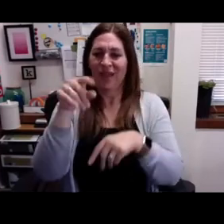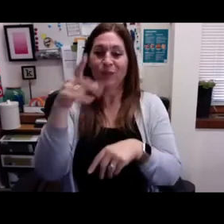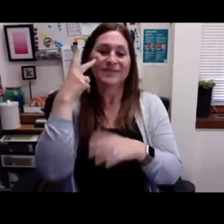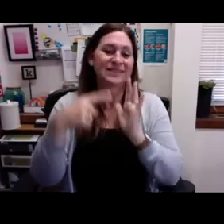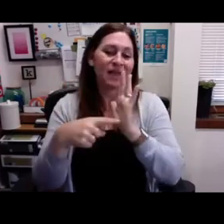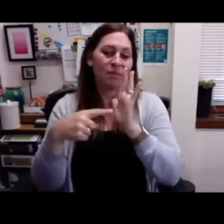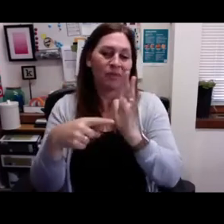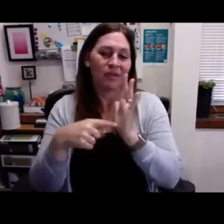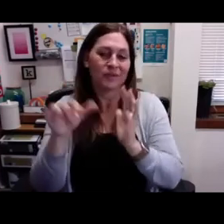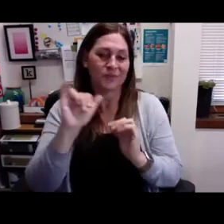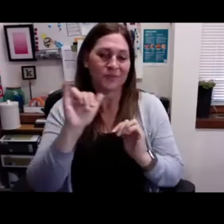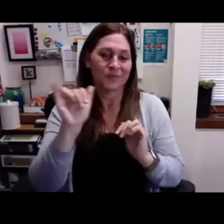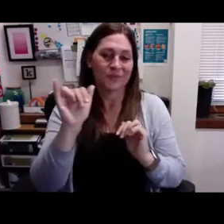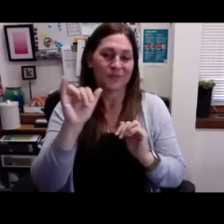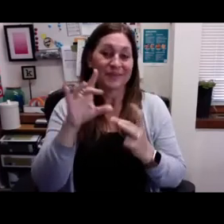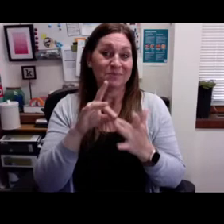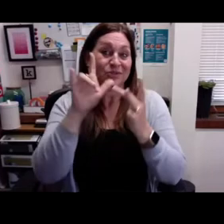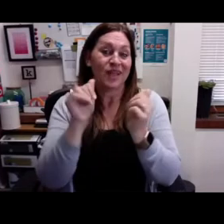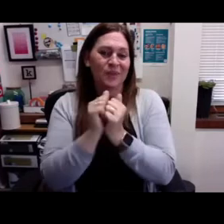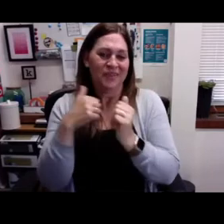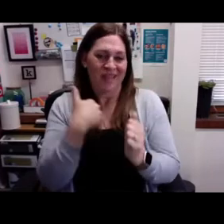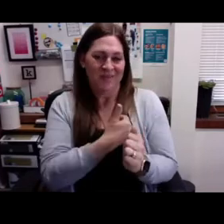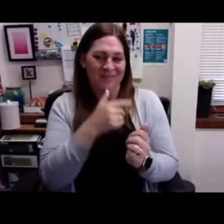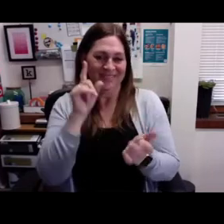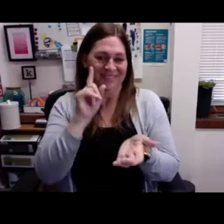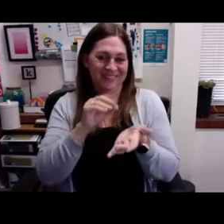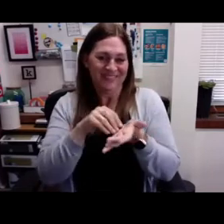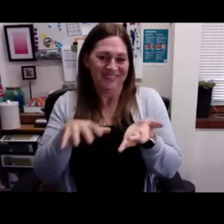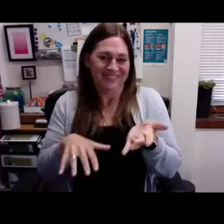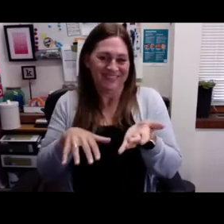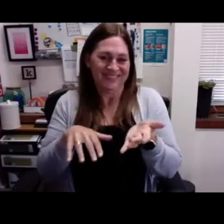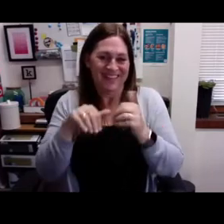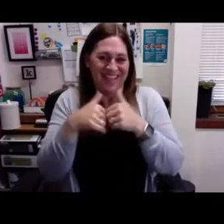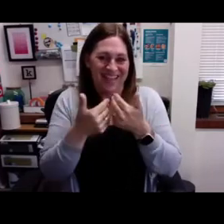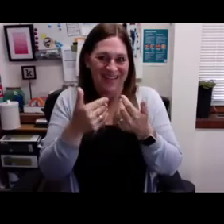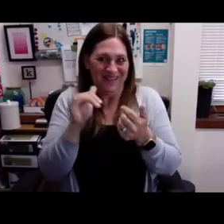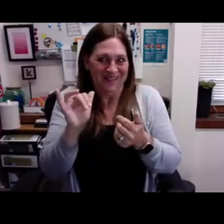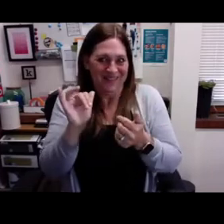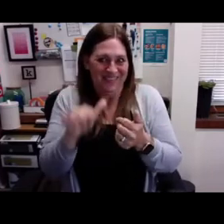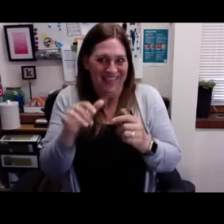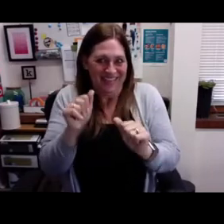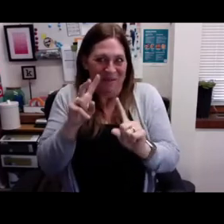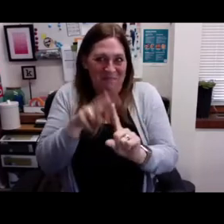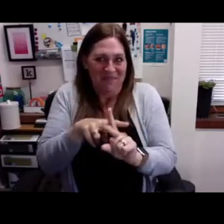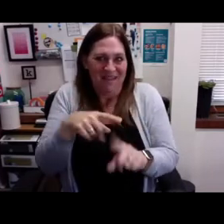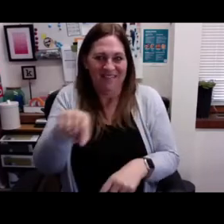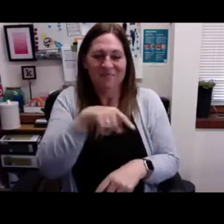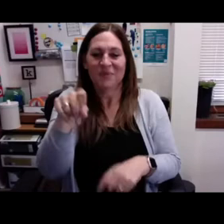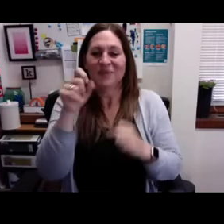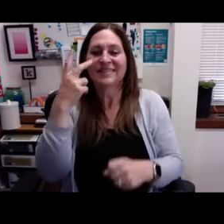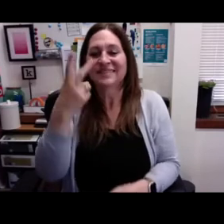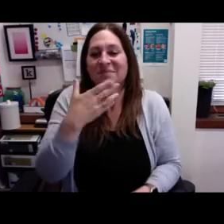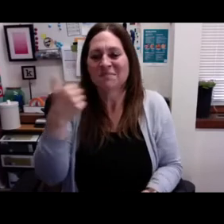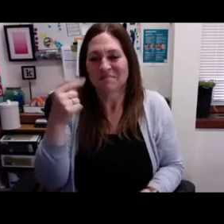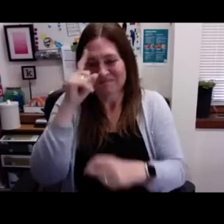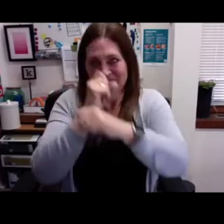because it's very a clear explanation, and you can see some examples, especially with our deaf students, and how this